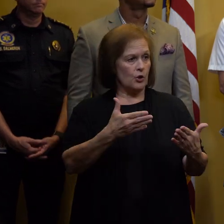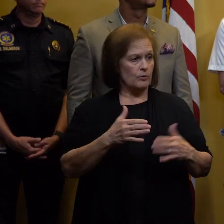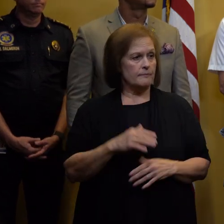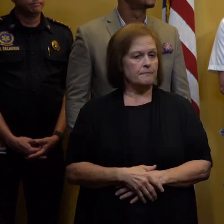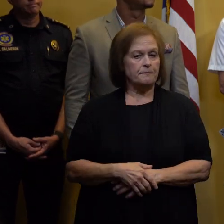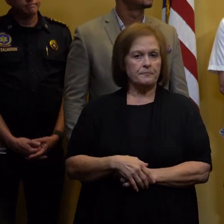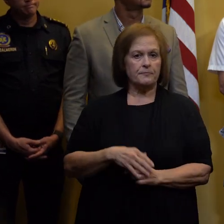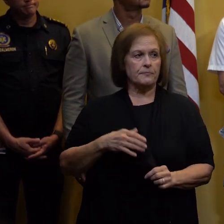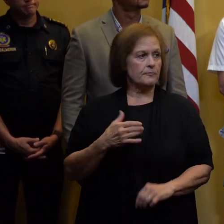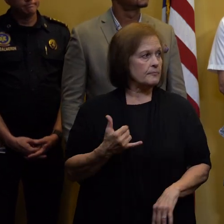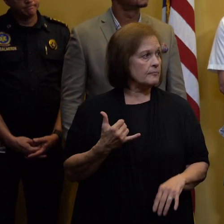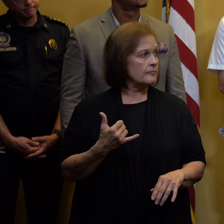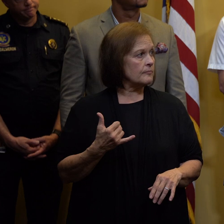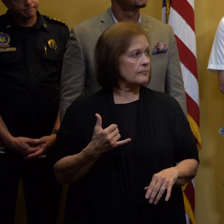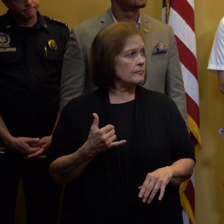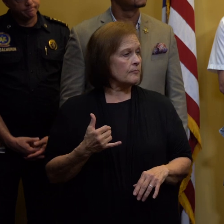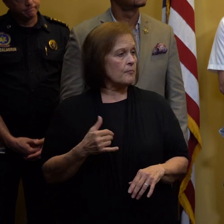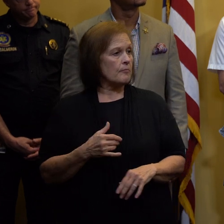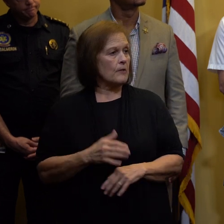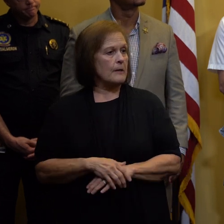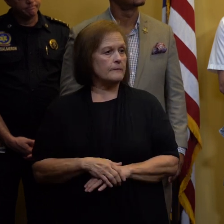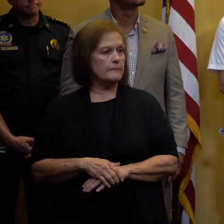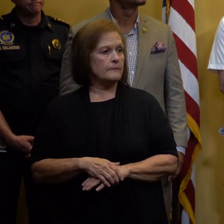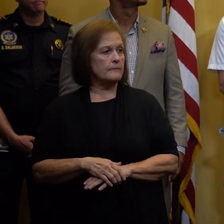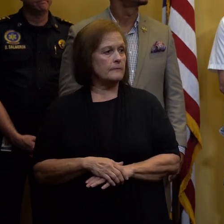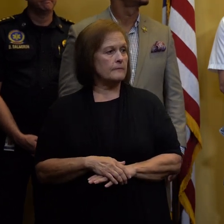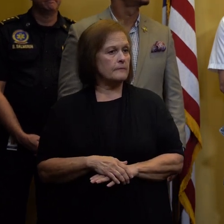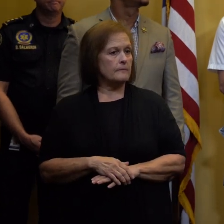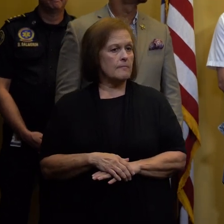Thank you all. And we have to do our Spanish interpretation, so we can meet you all outside if you have like any individual